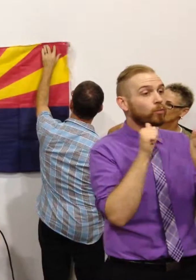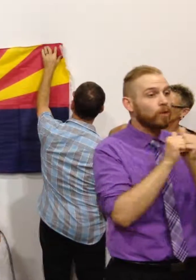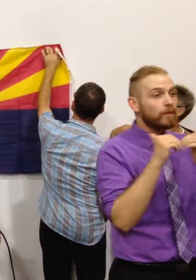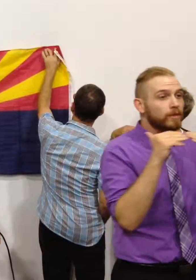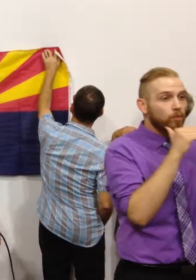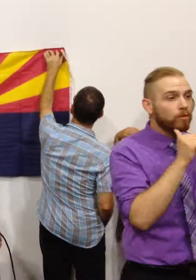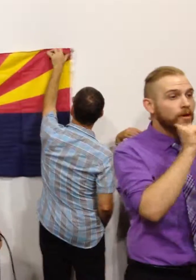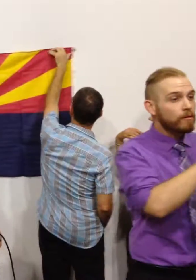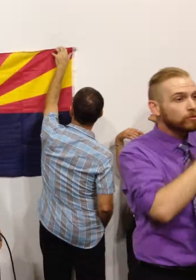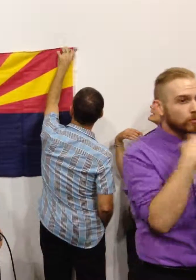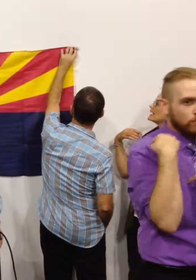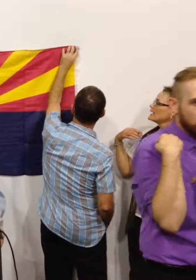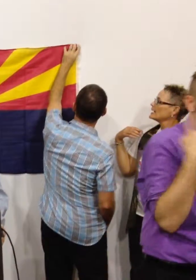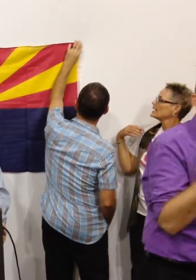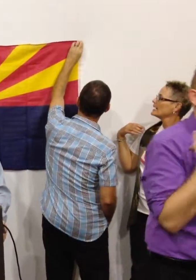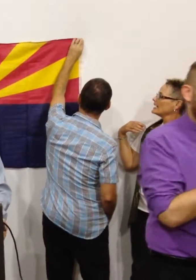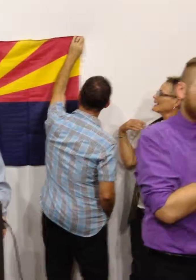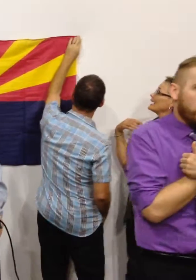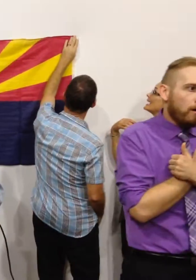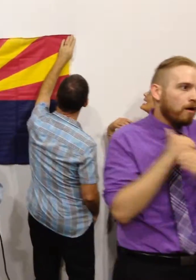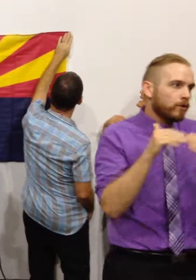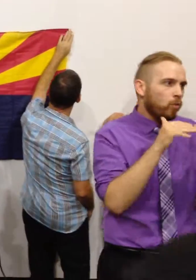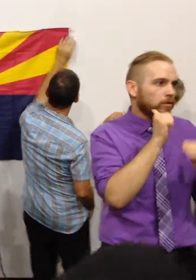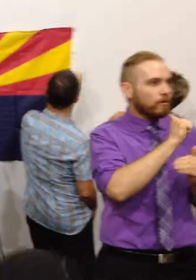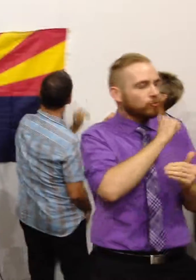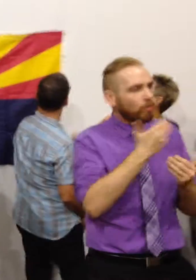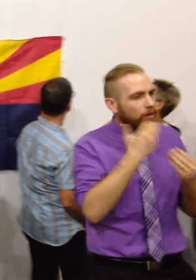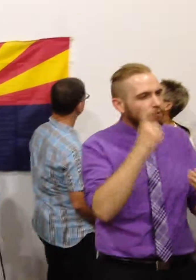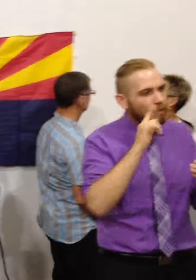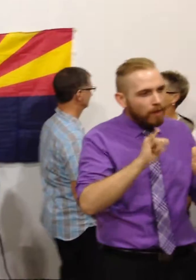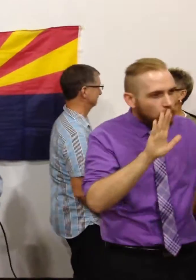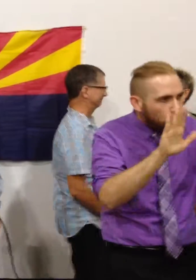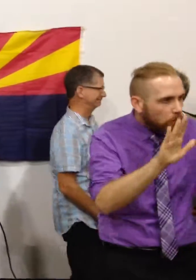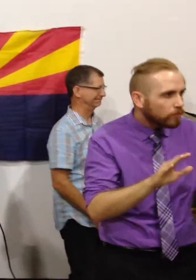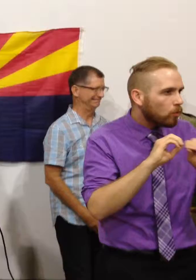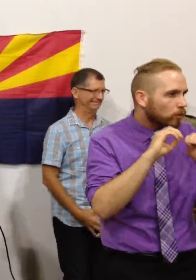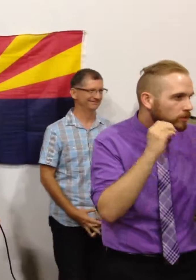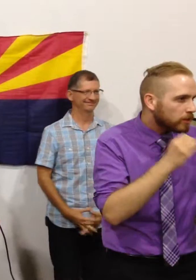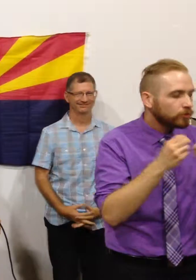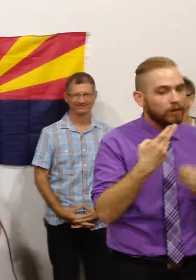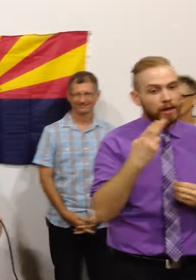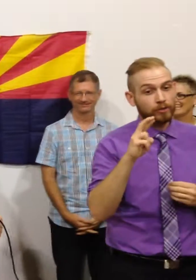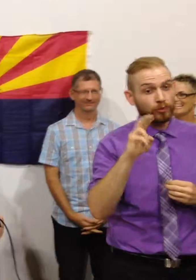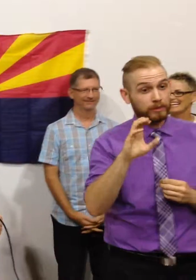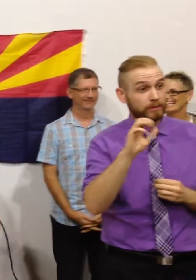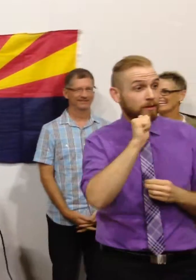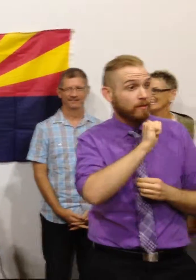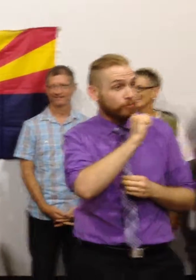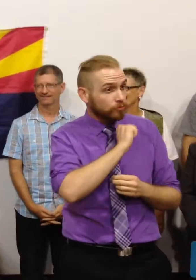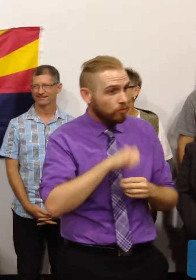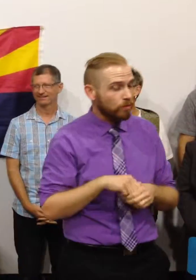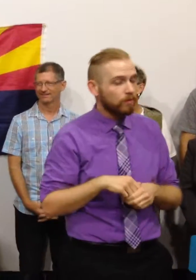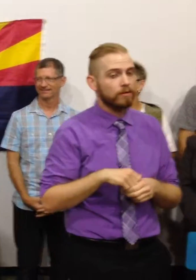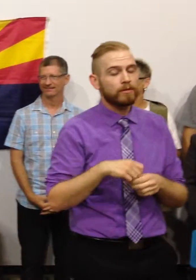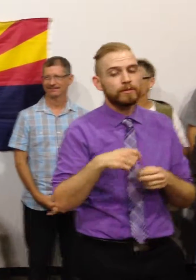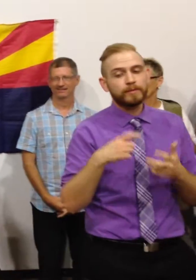Arizona throughout the years. We love Equality Arizona. Thank you to that wonderful organization, HRC Arizona,